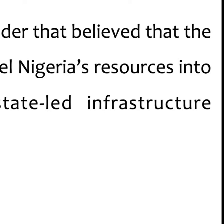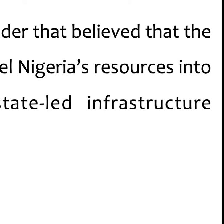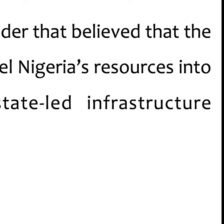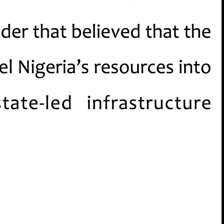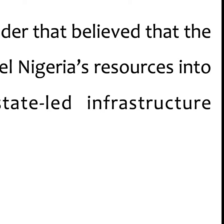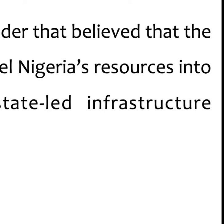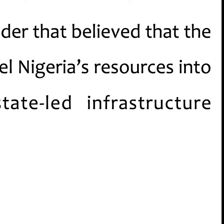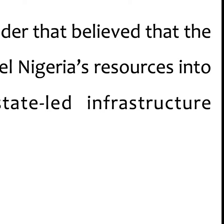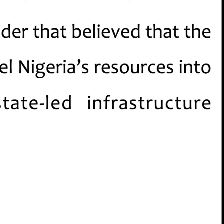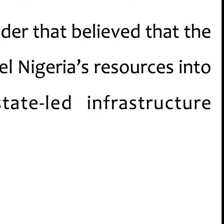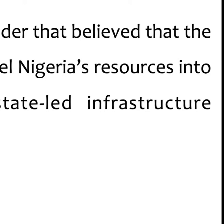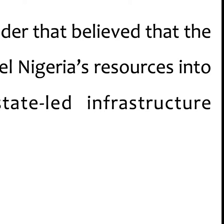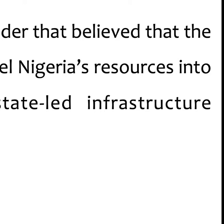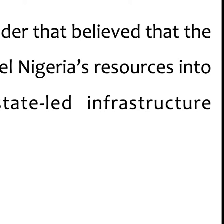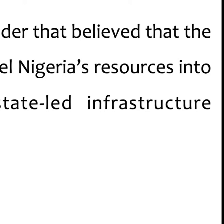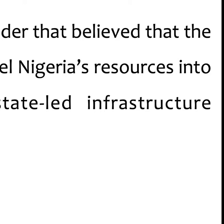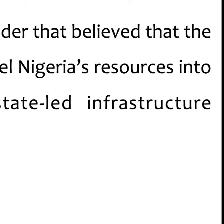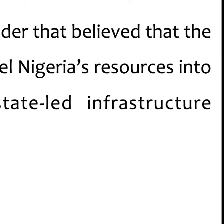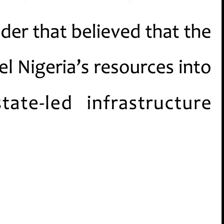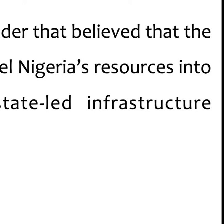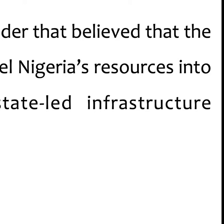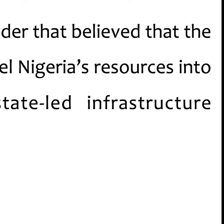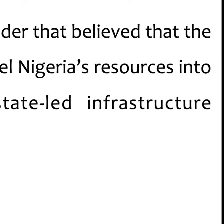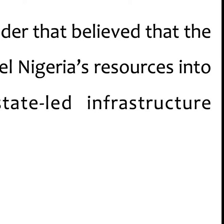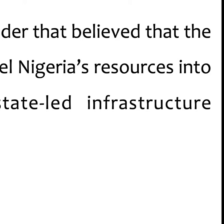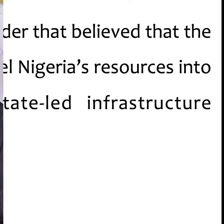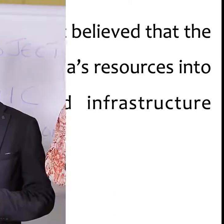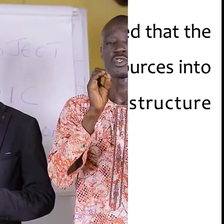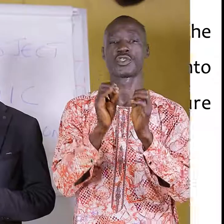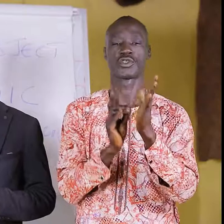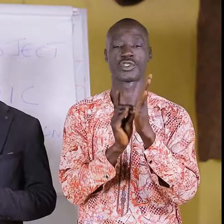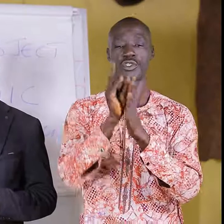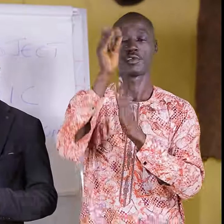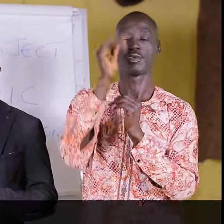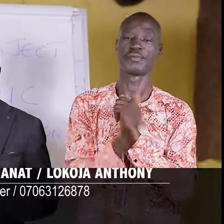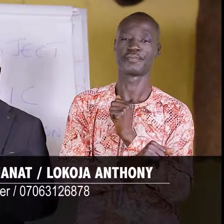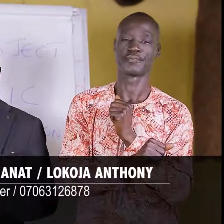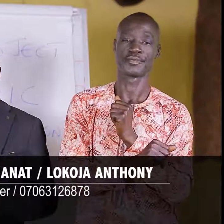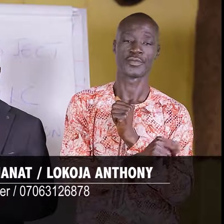education and state-led infrastructure development. My dear students, in summary,